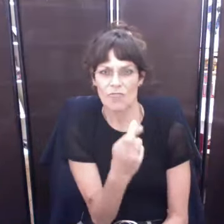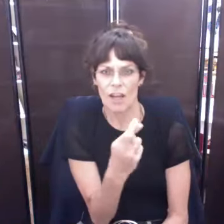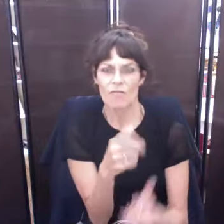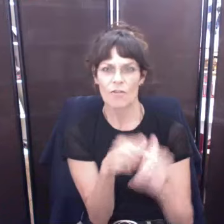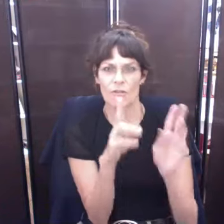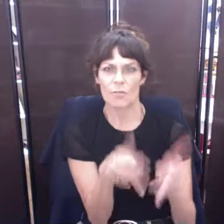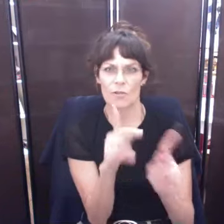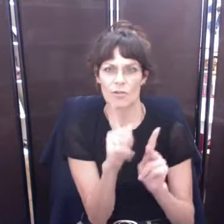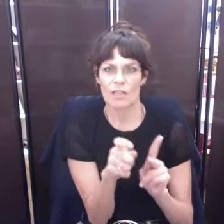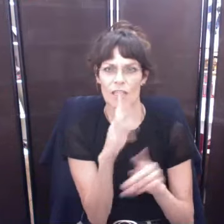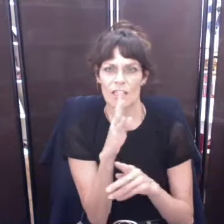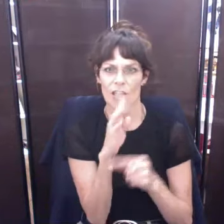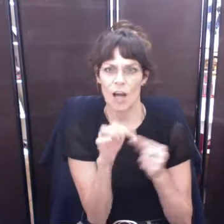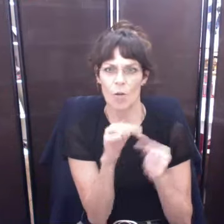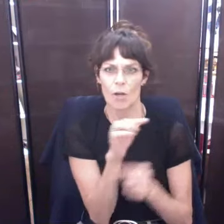to me when her